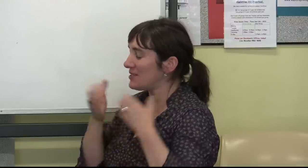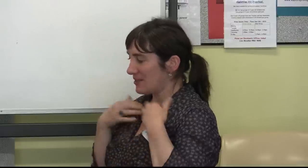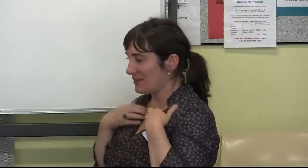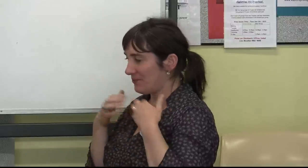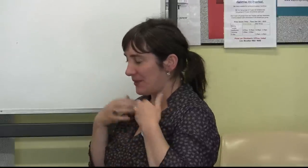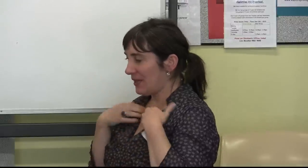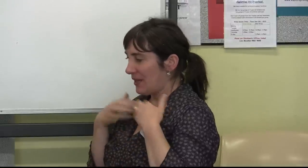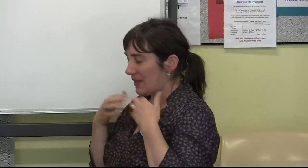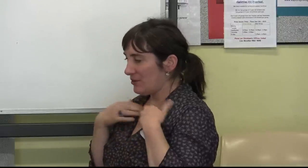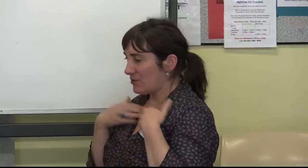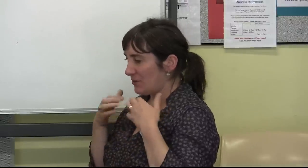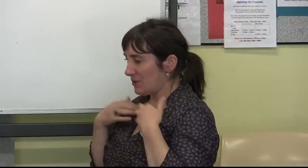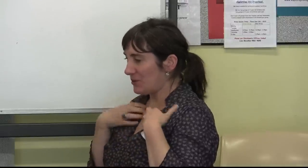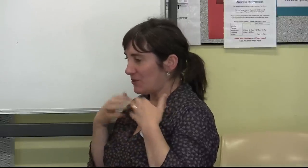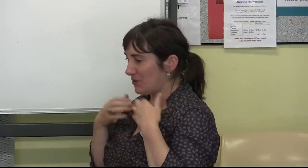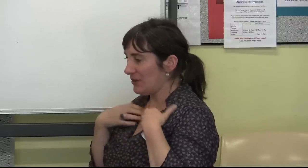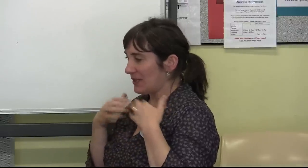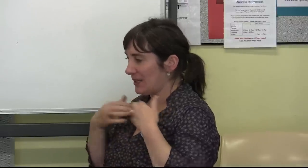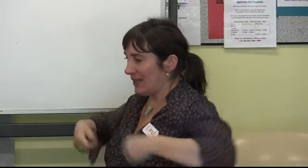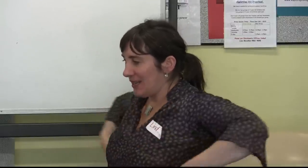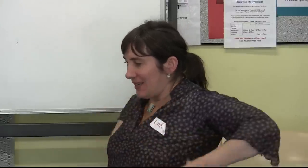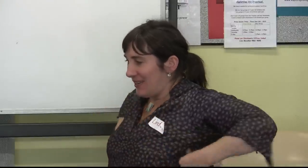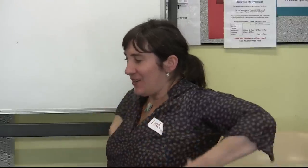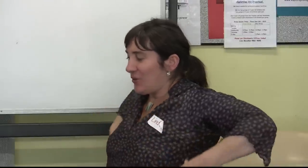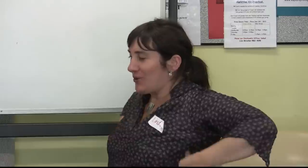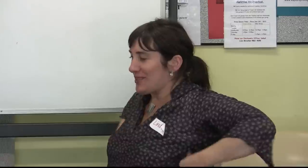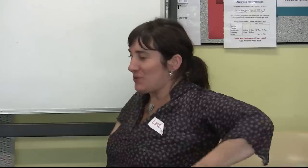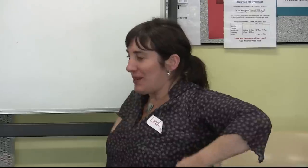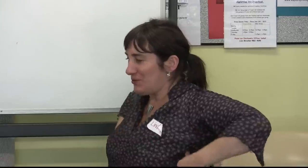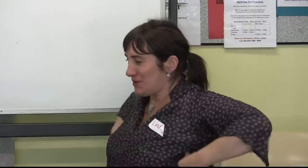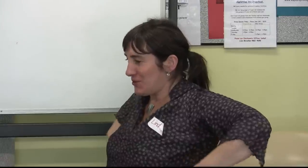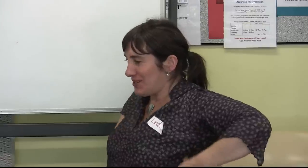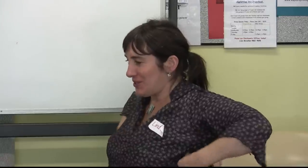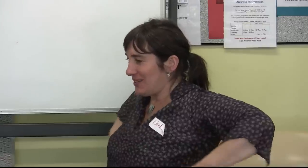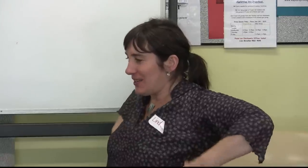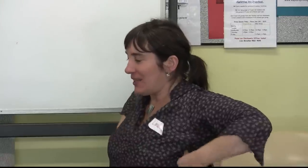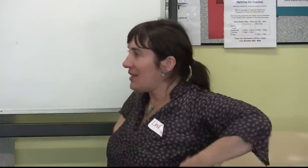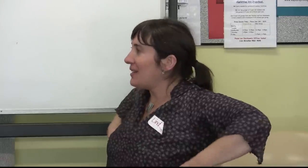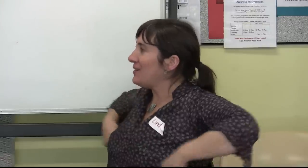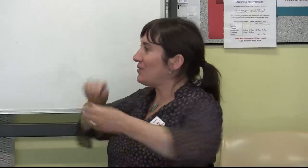Not doing what I want to do. All this remaining frustration. Not doing what I want to do.